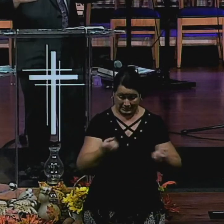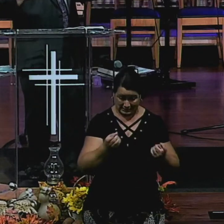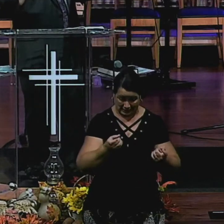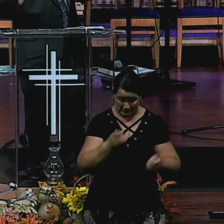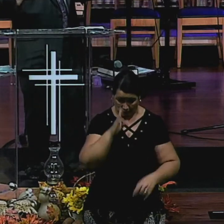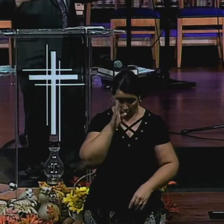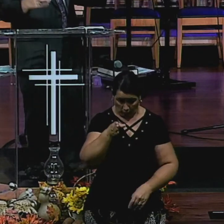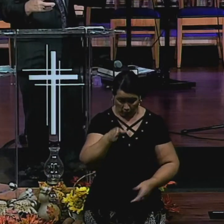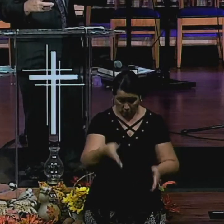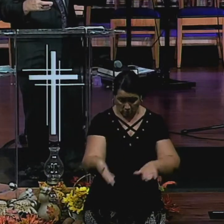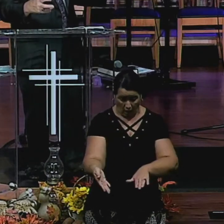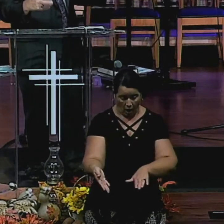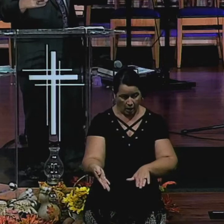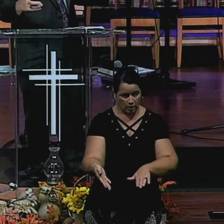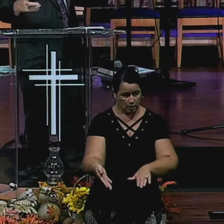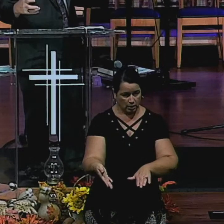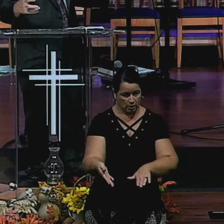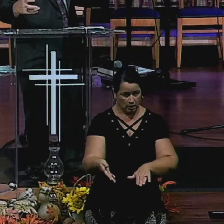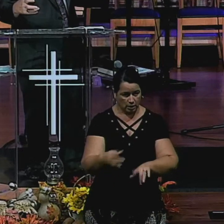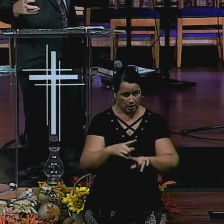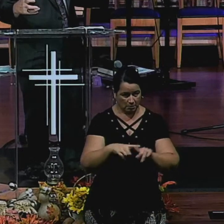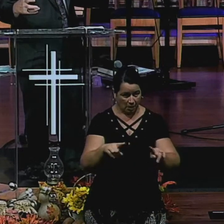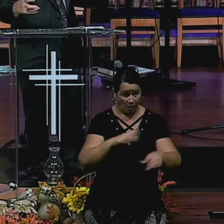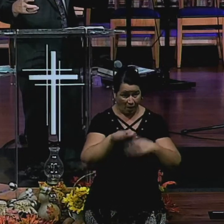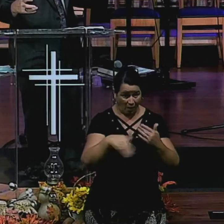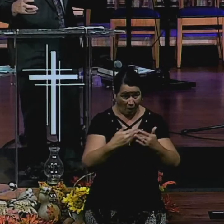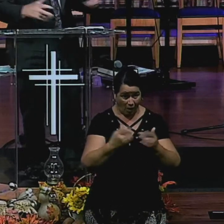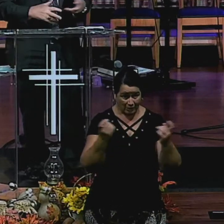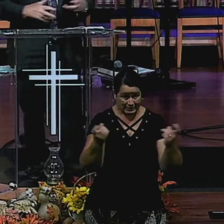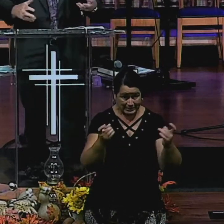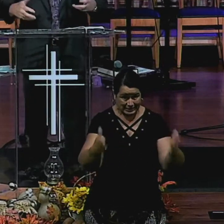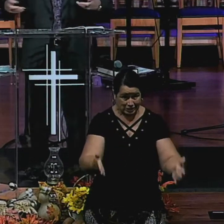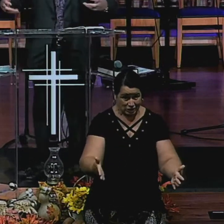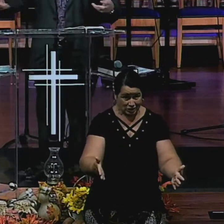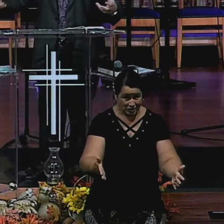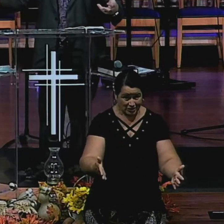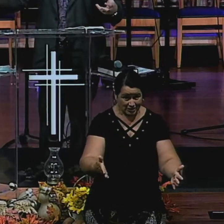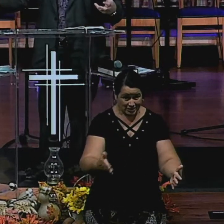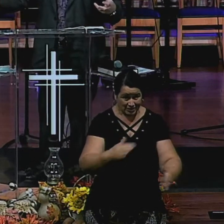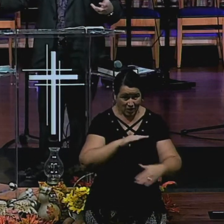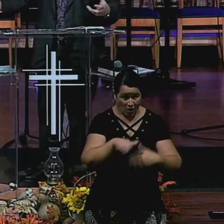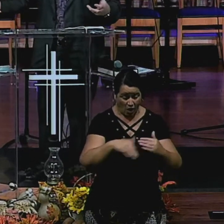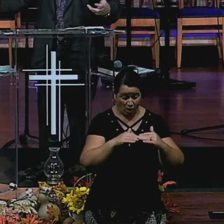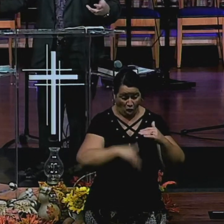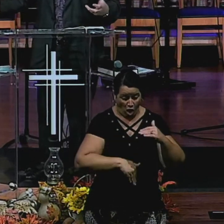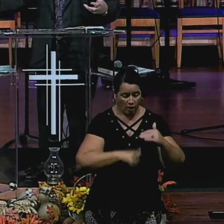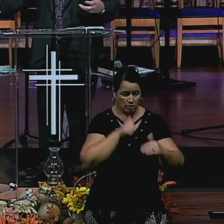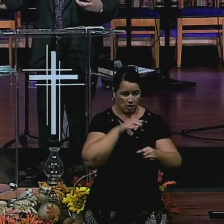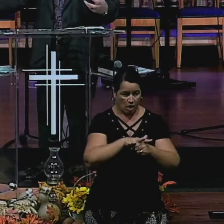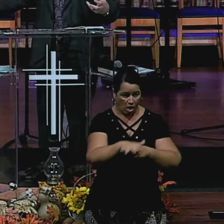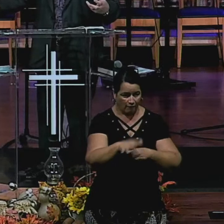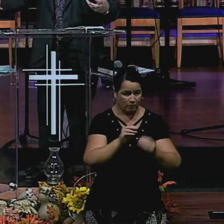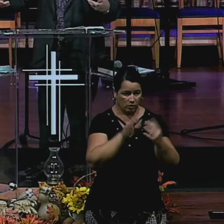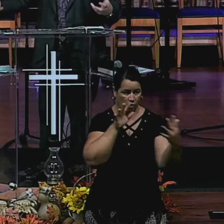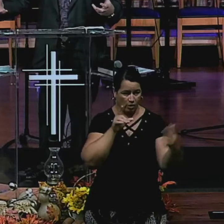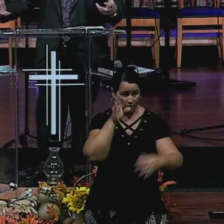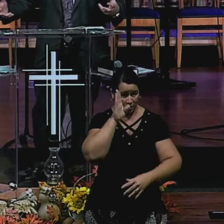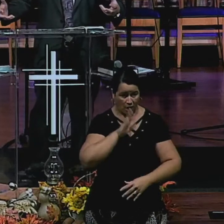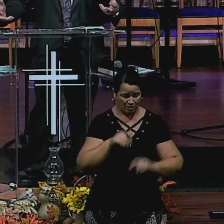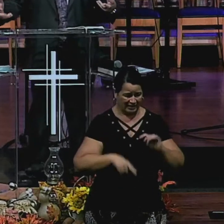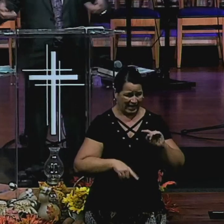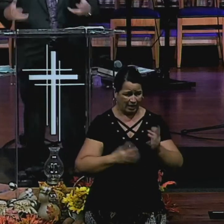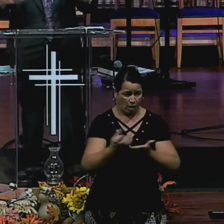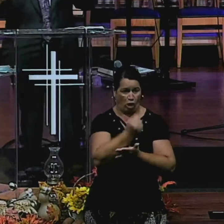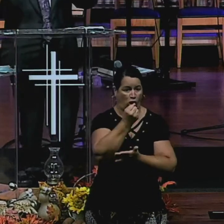versa. But here's the thing, all have sinned. All have come short of the glory of